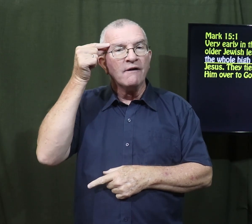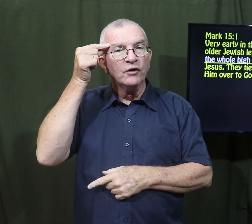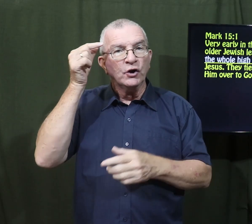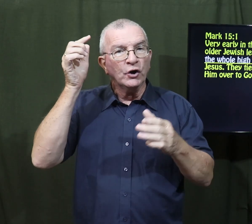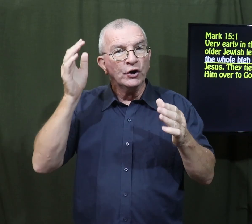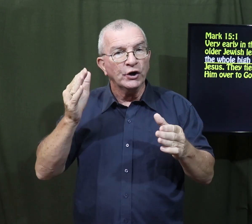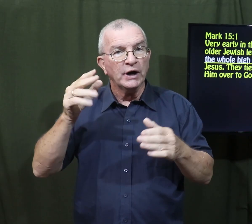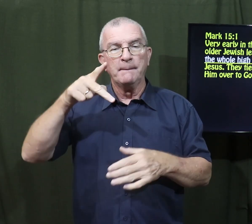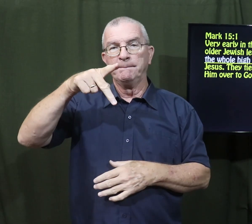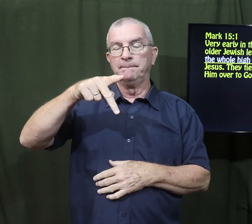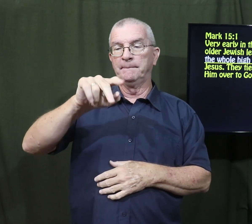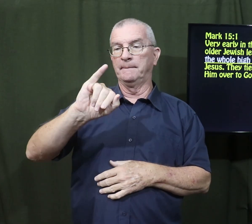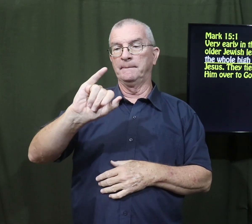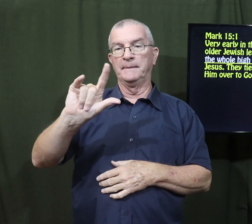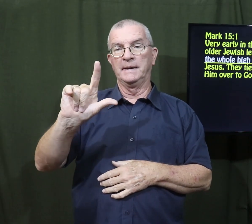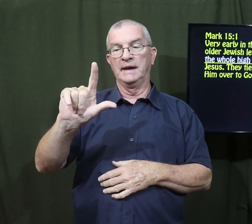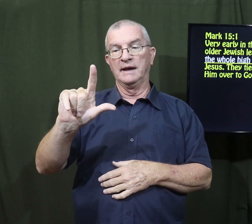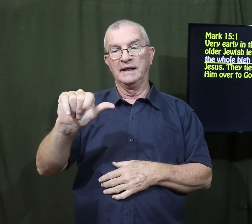Governor Pilate.